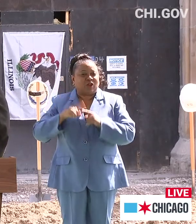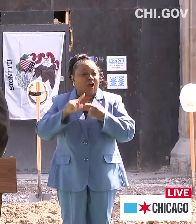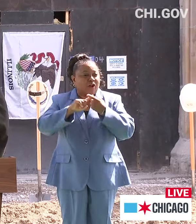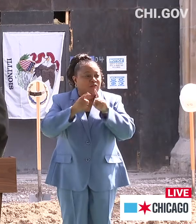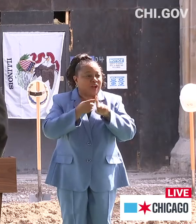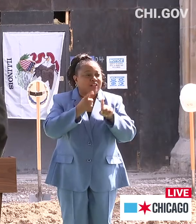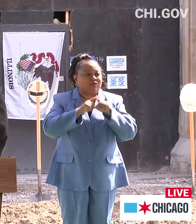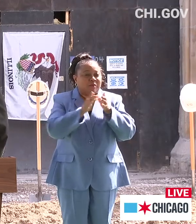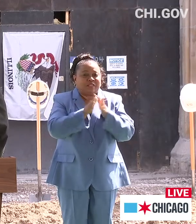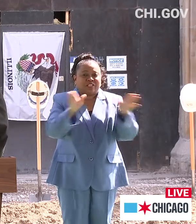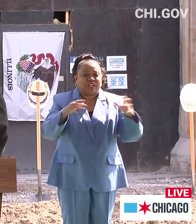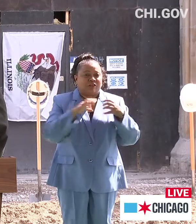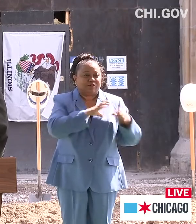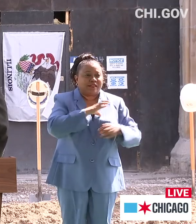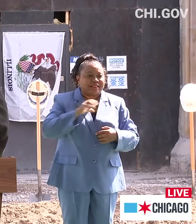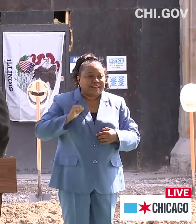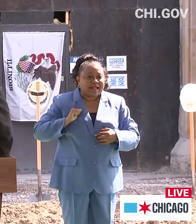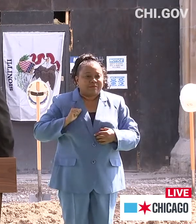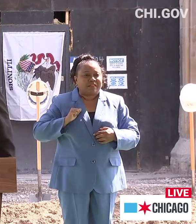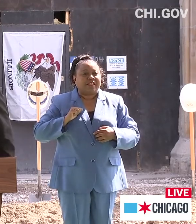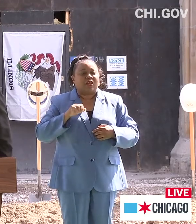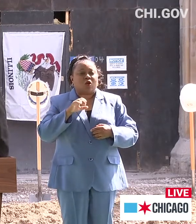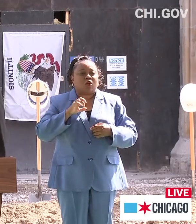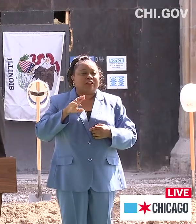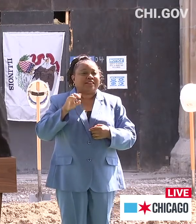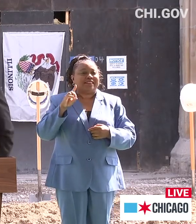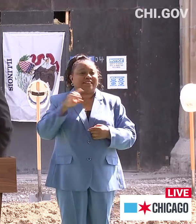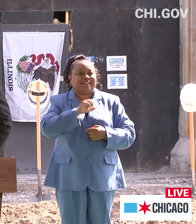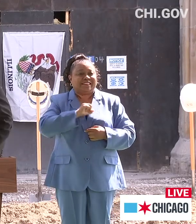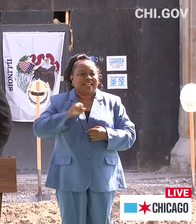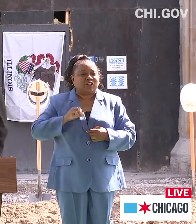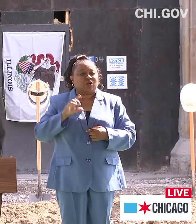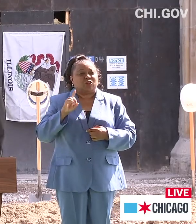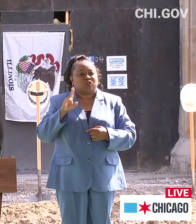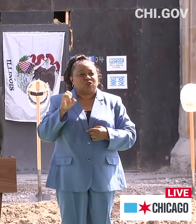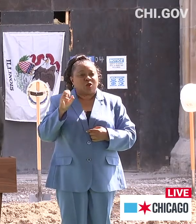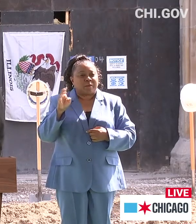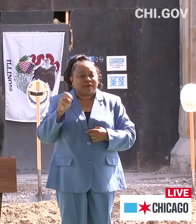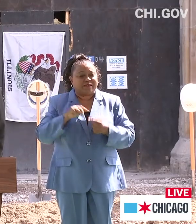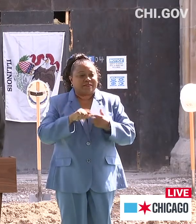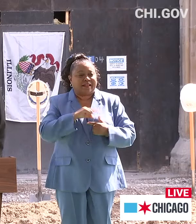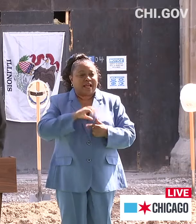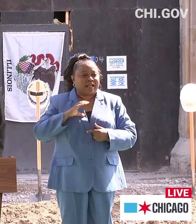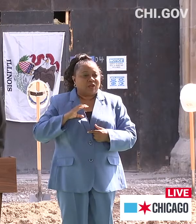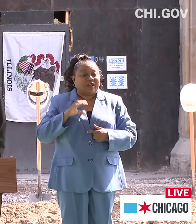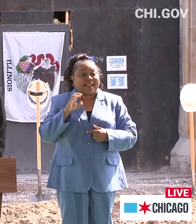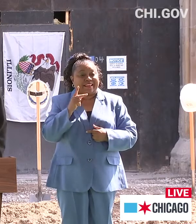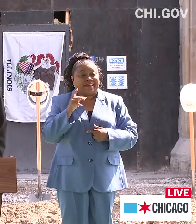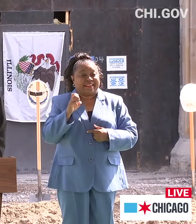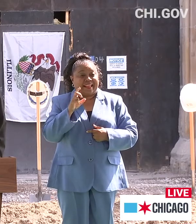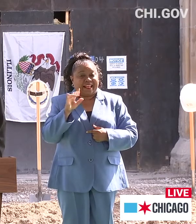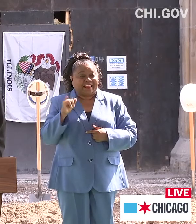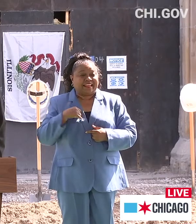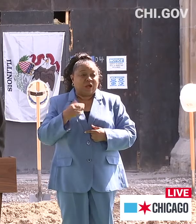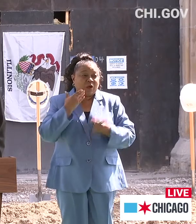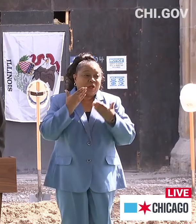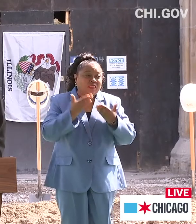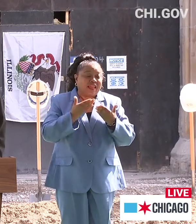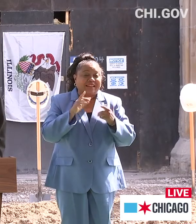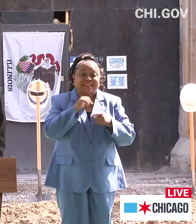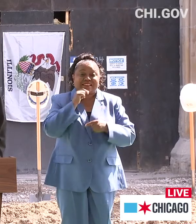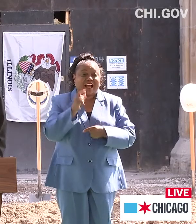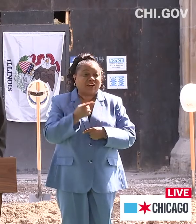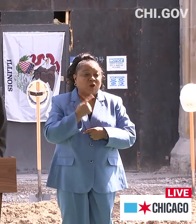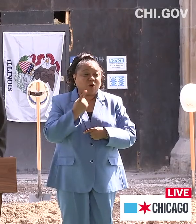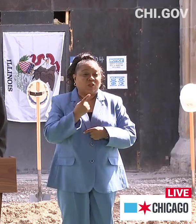friends from the General Assembly, of course, Senator Durbin, Congresswoman Kelly, and I'd like to thank not